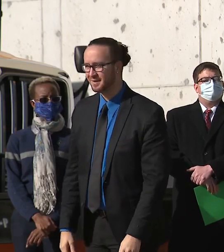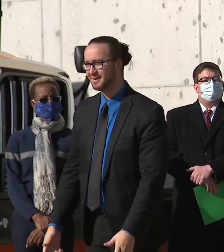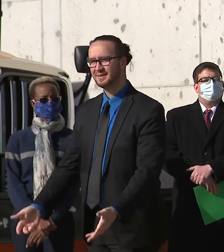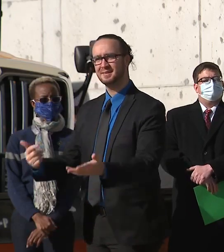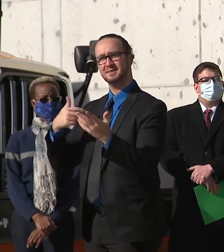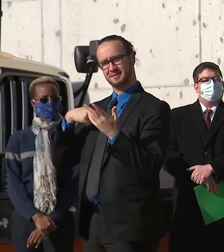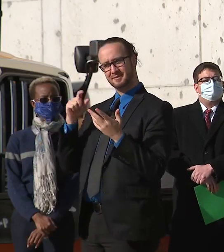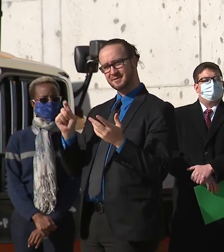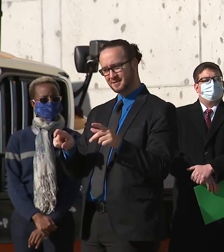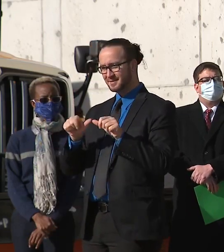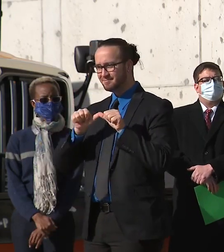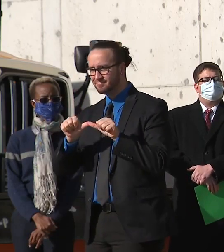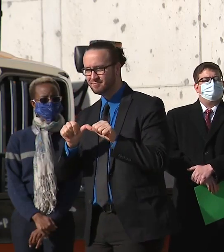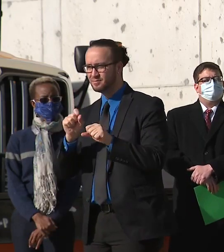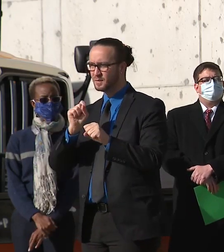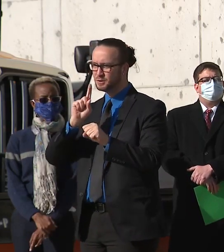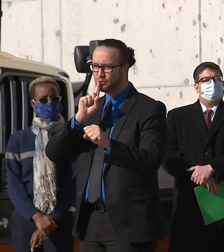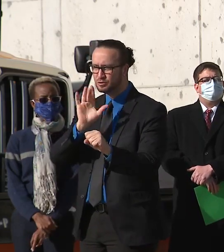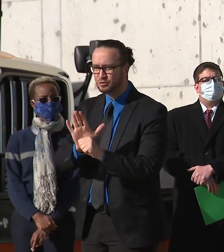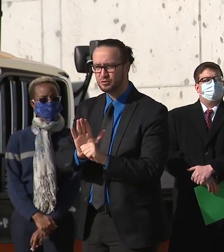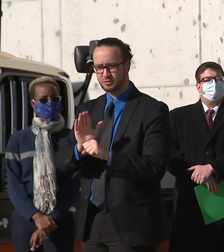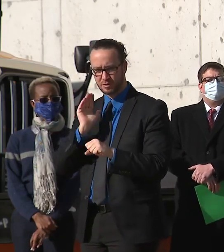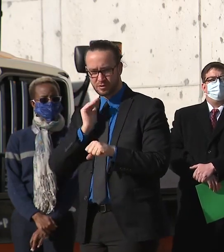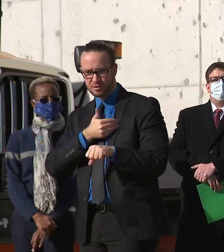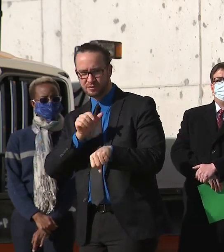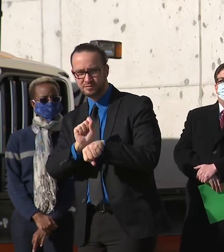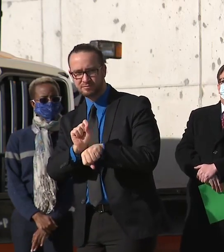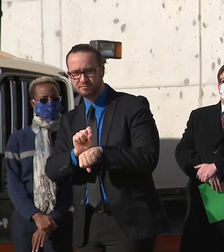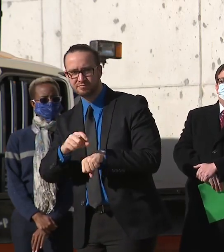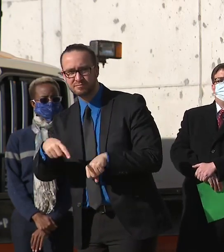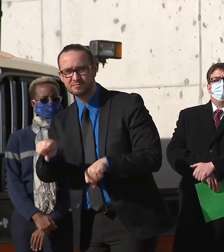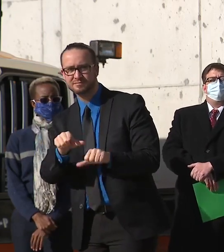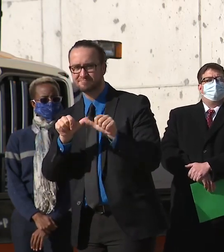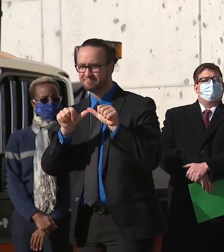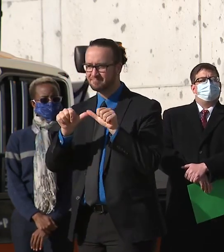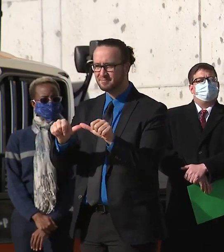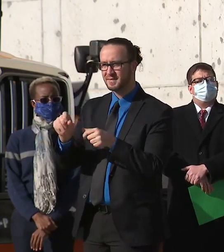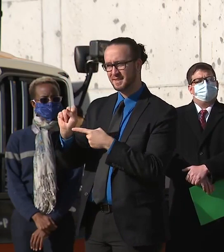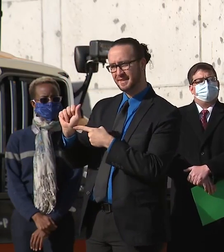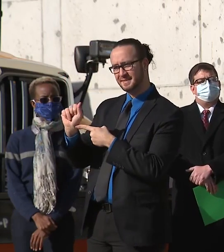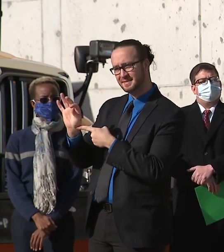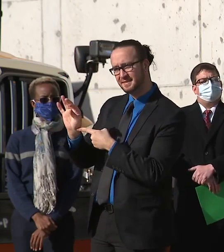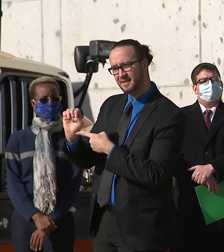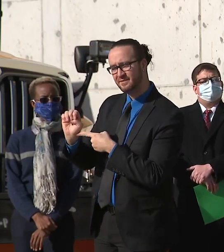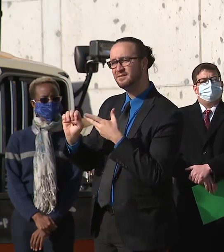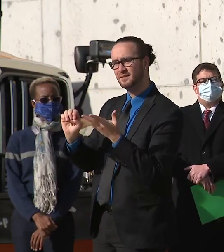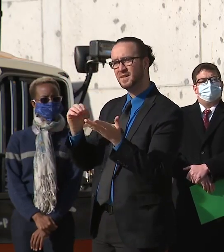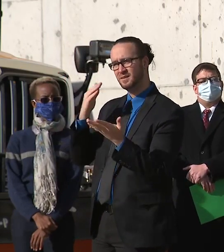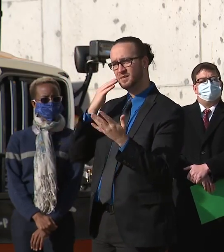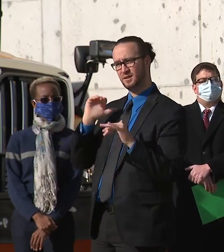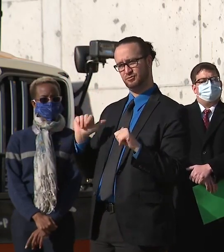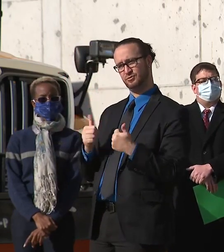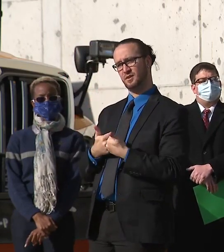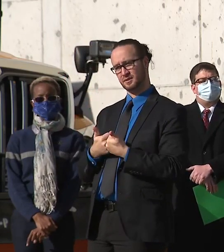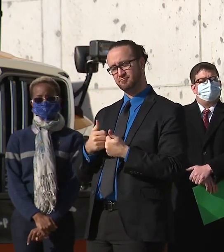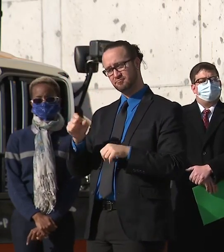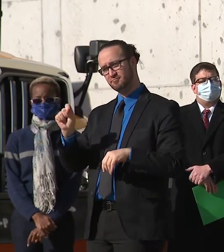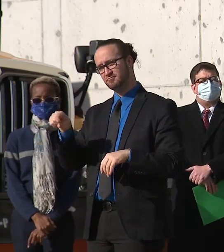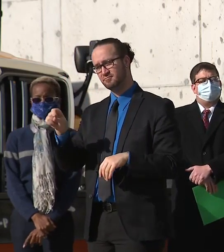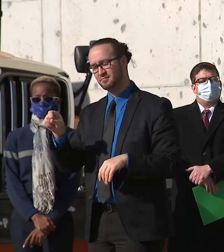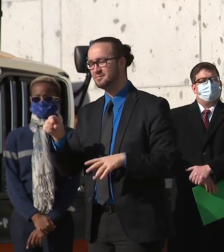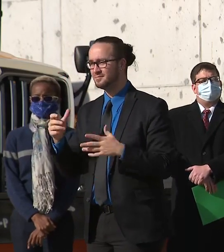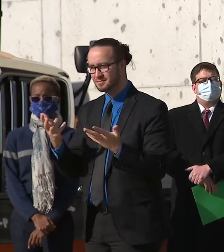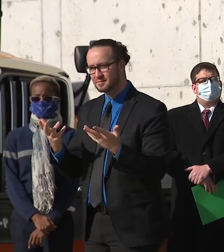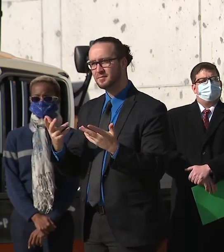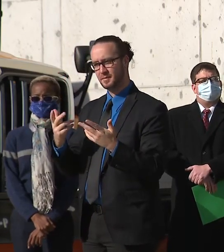further and future disruptions. While we face challenges, I am committed to getting the basic core service back up and running as soon as